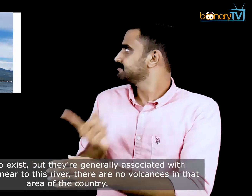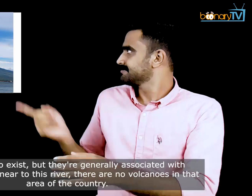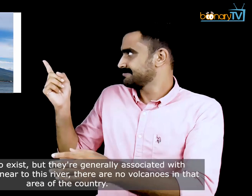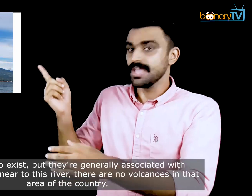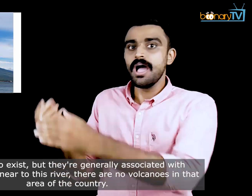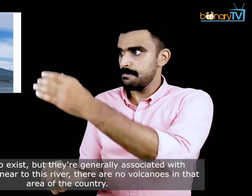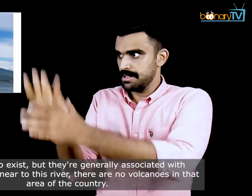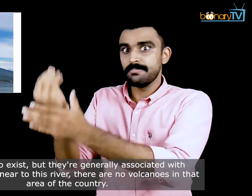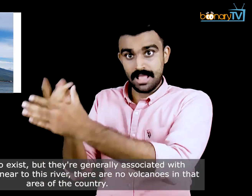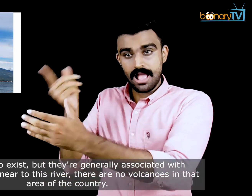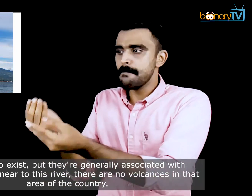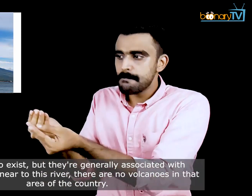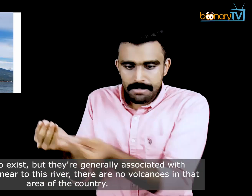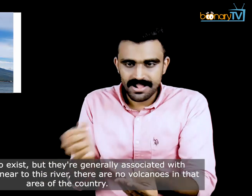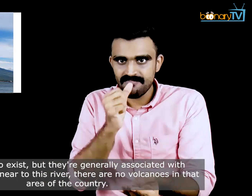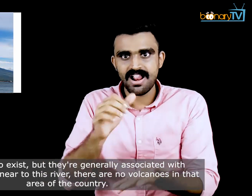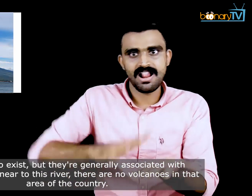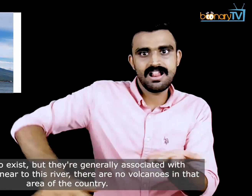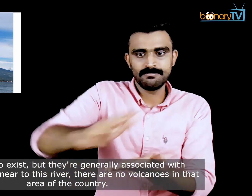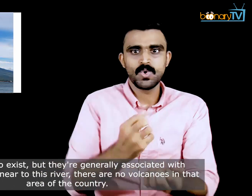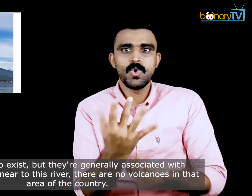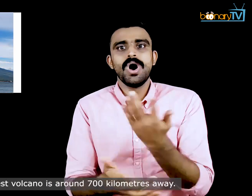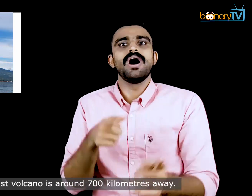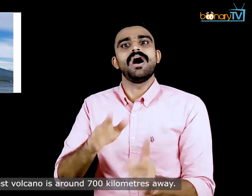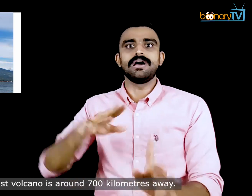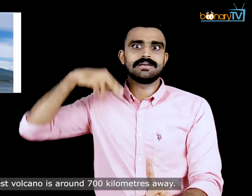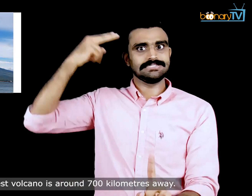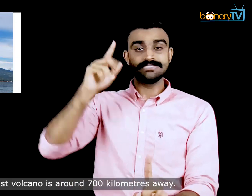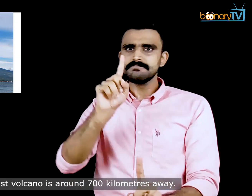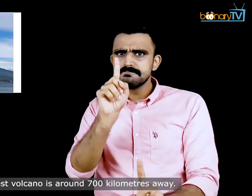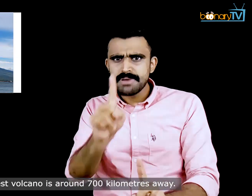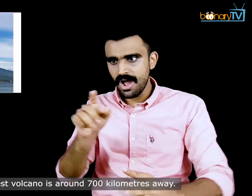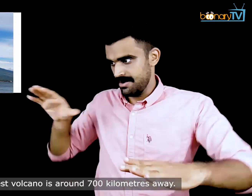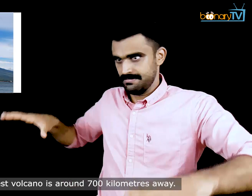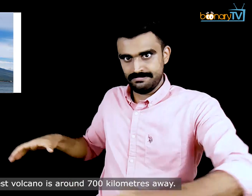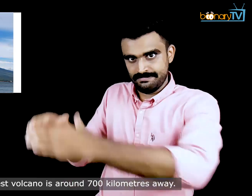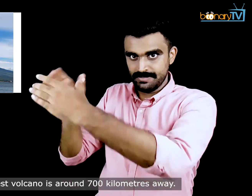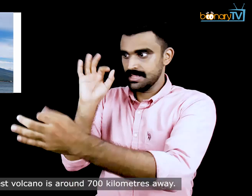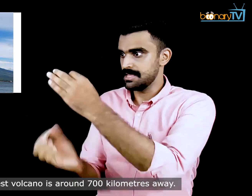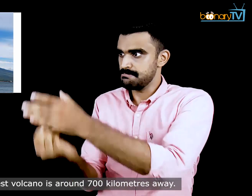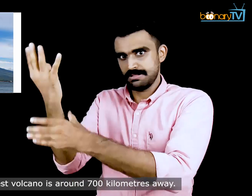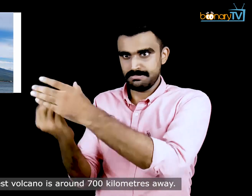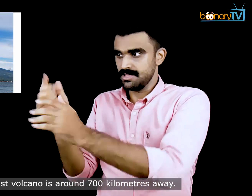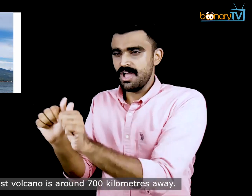river, there are no volcanoes in that area of the country. The closest volcano is around